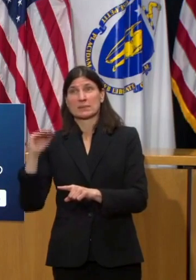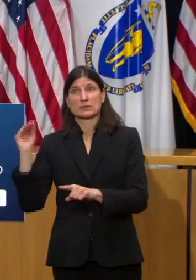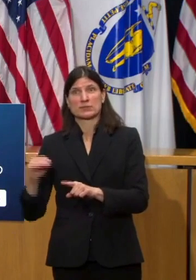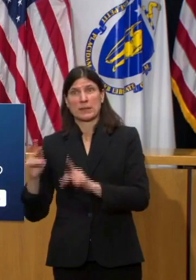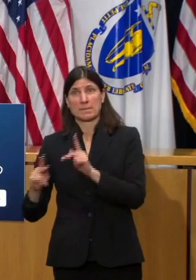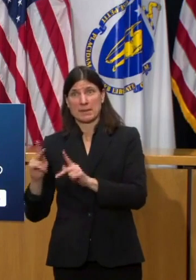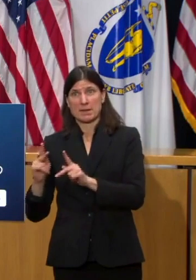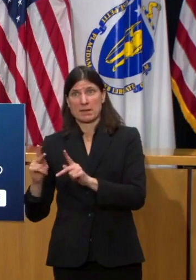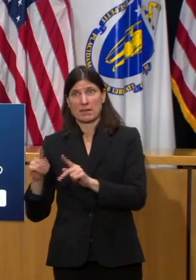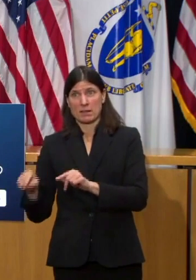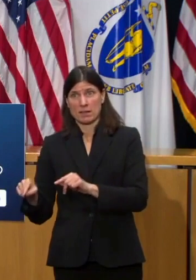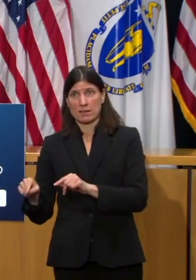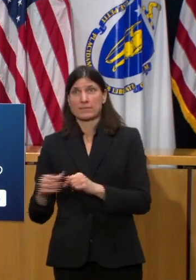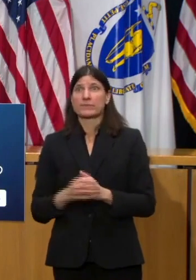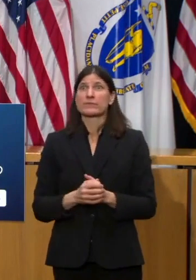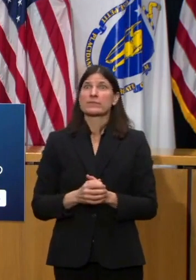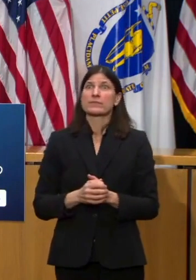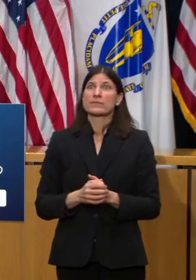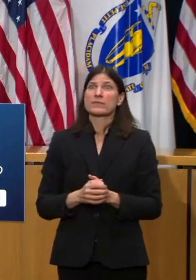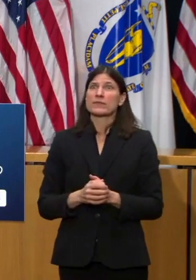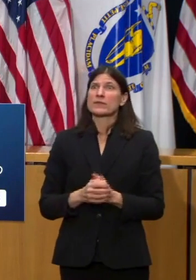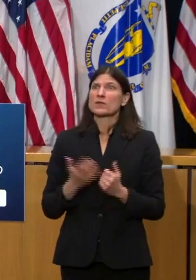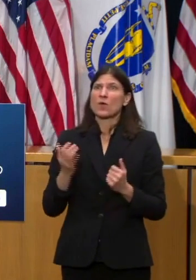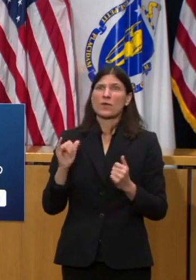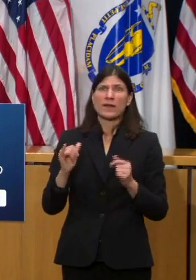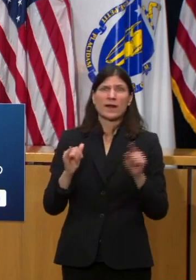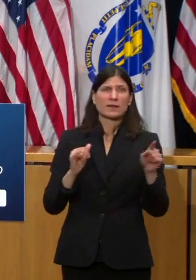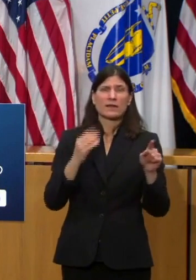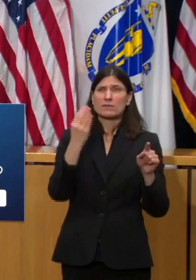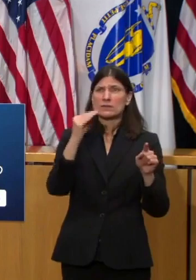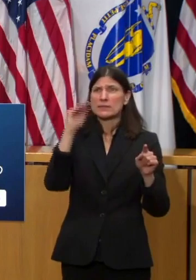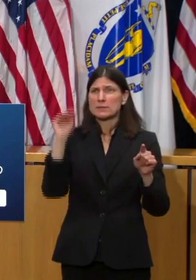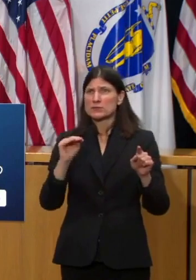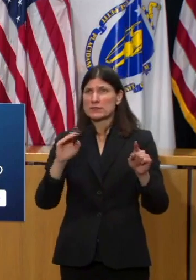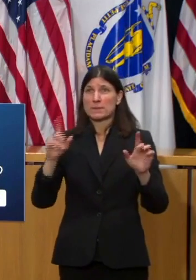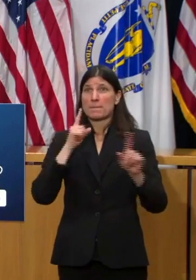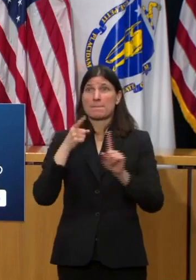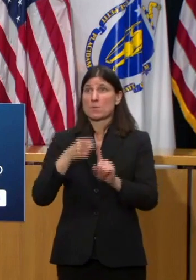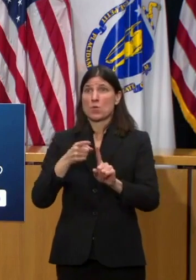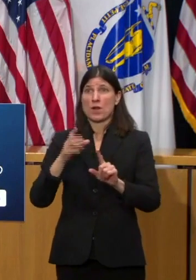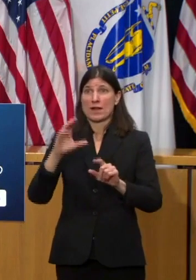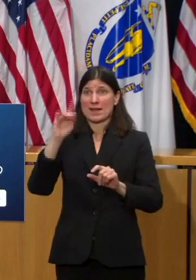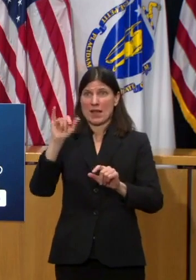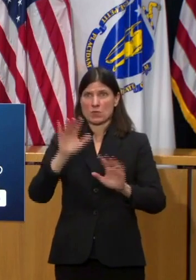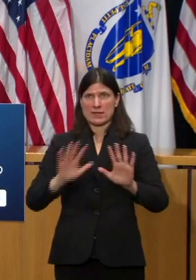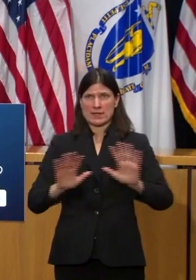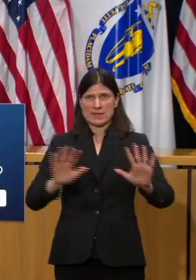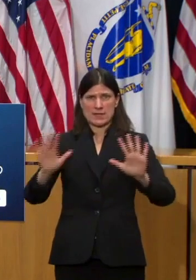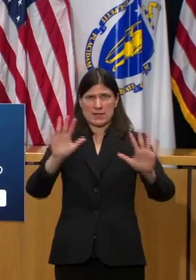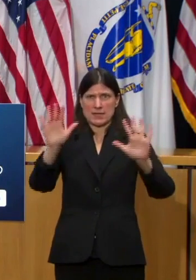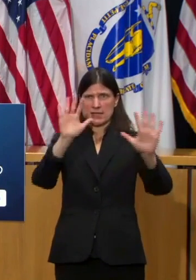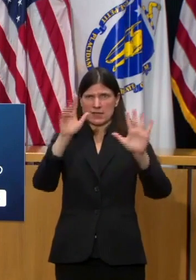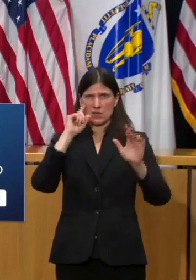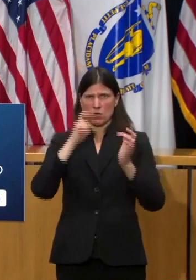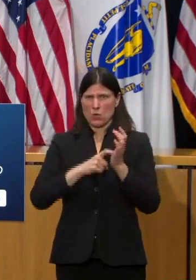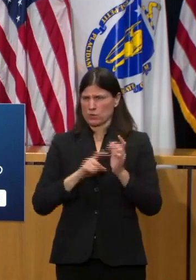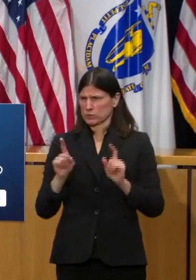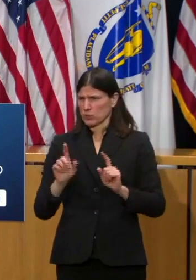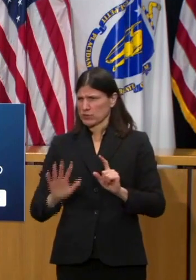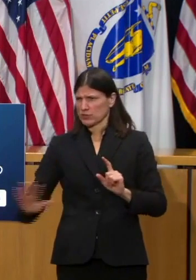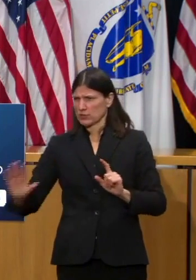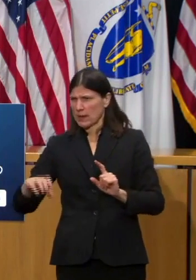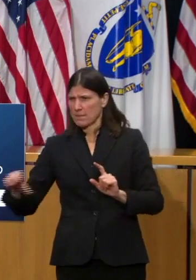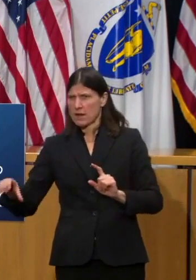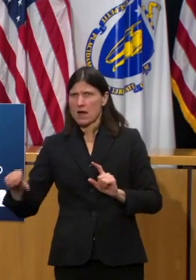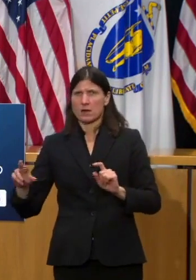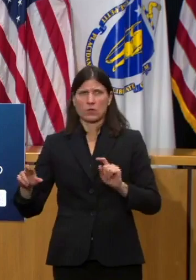the countywide ones, have proven to be pretty effective. And there are several other collaboratives that are smaller. I think we have what? I want to